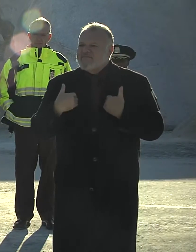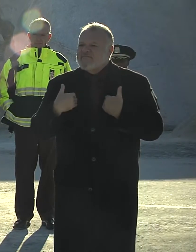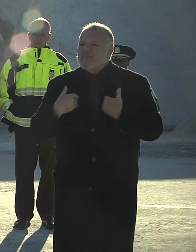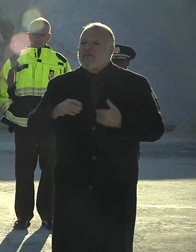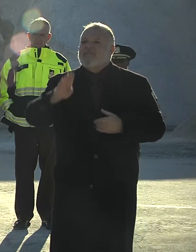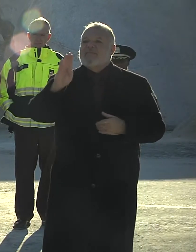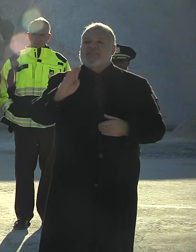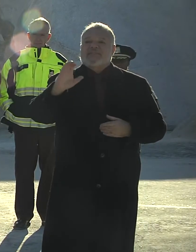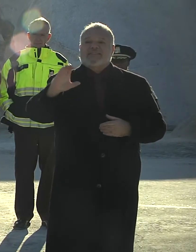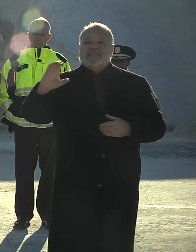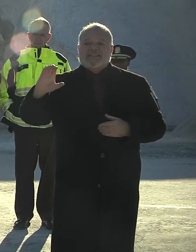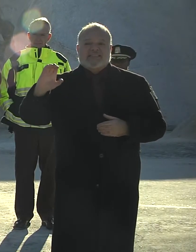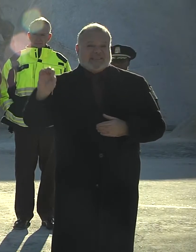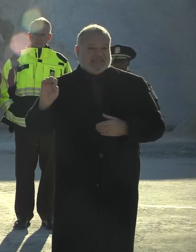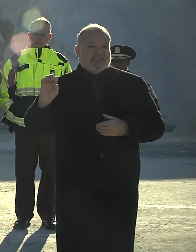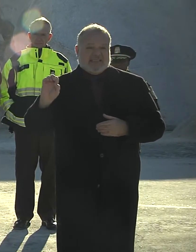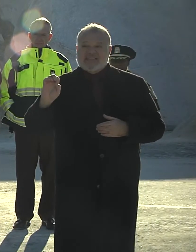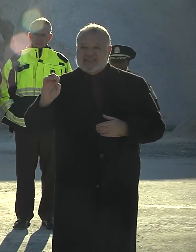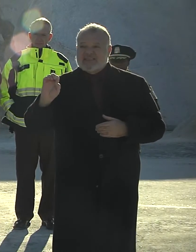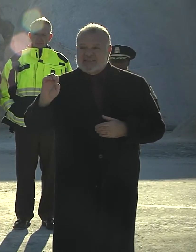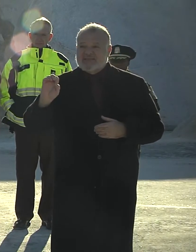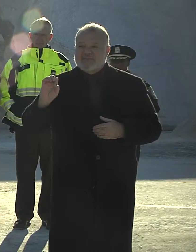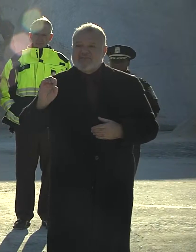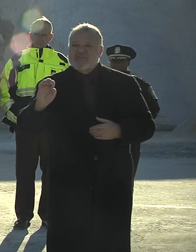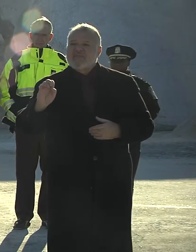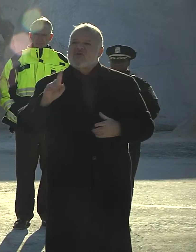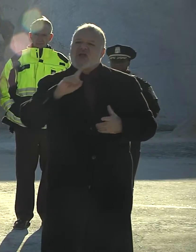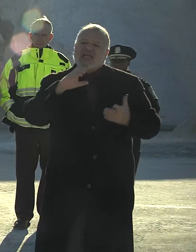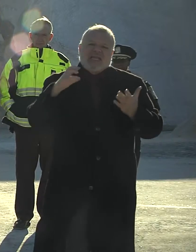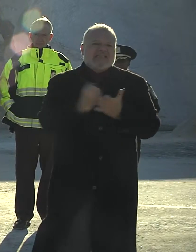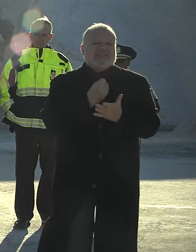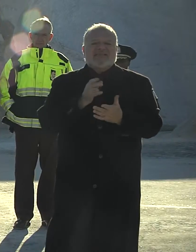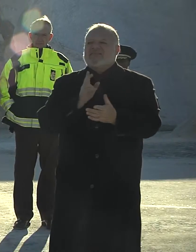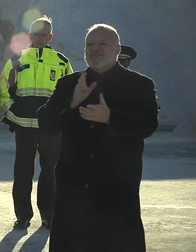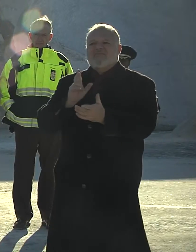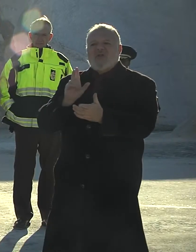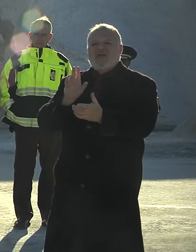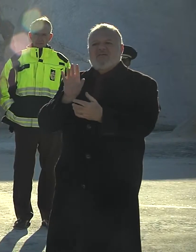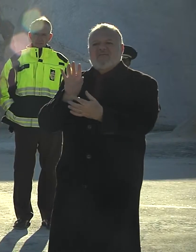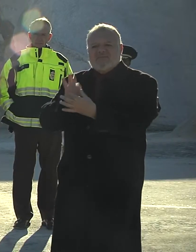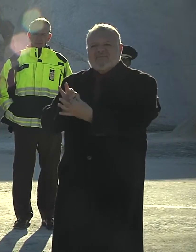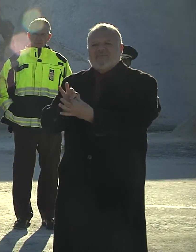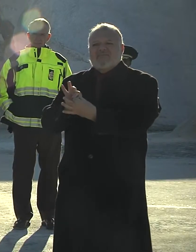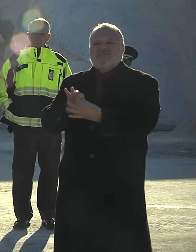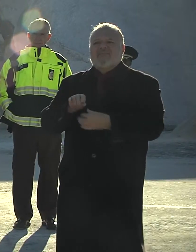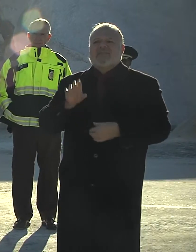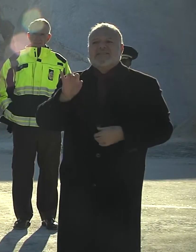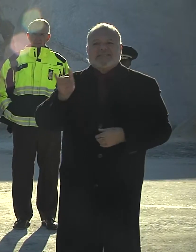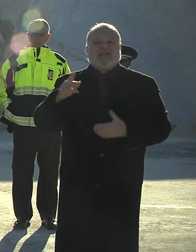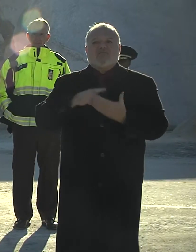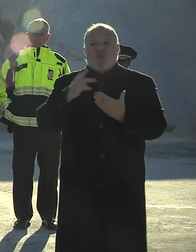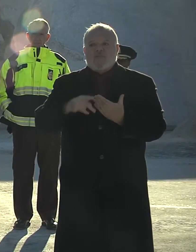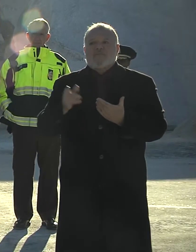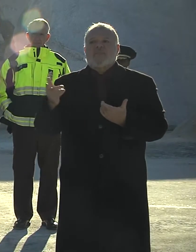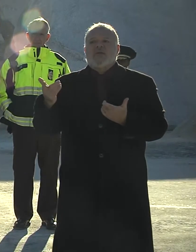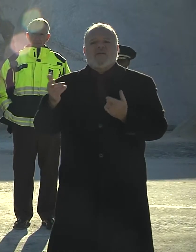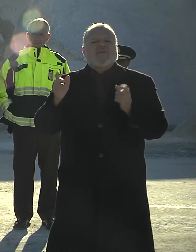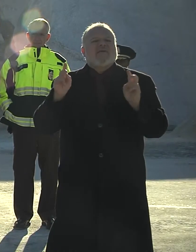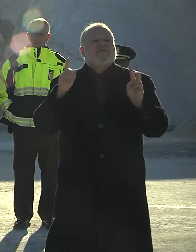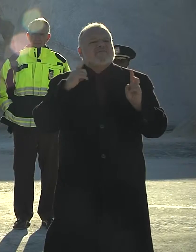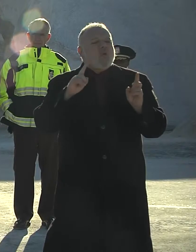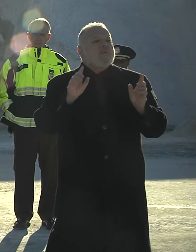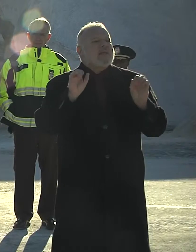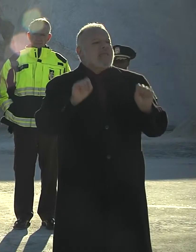BCCE. The city's program is greener and, importantly, more affordable than basic service